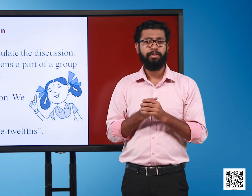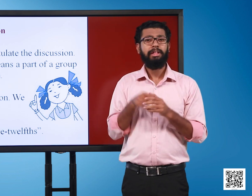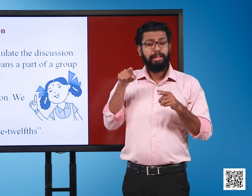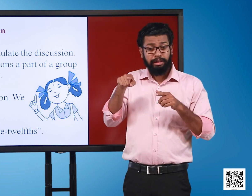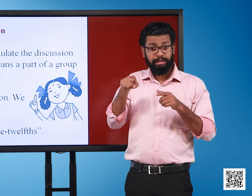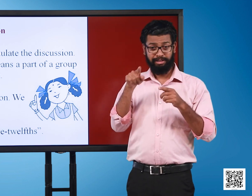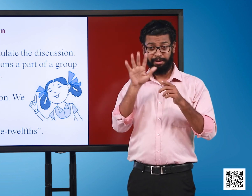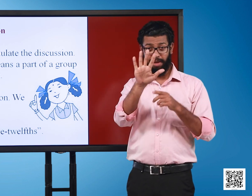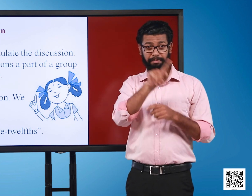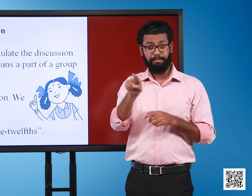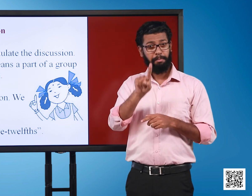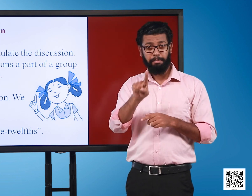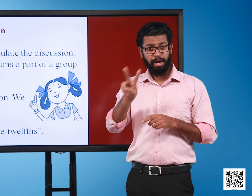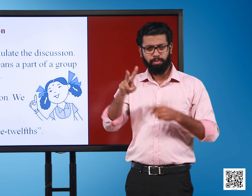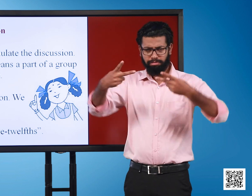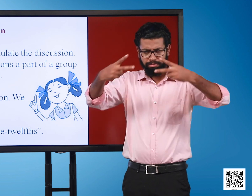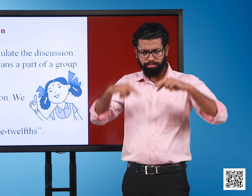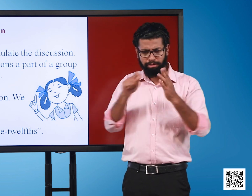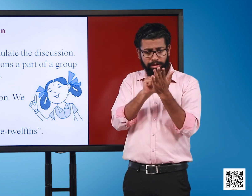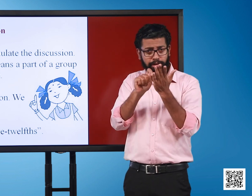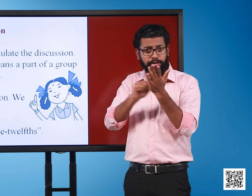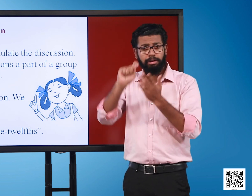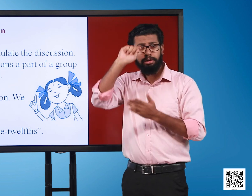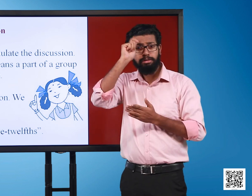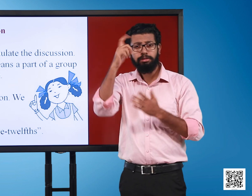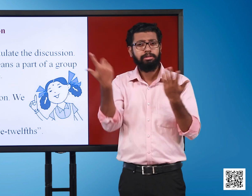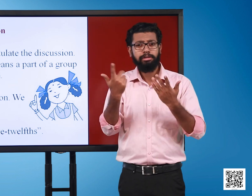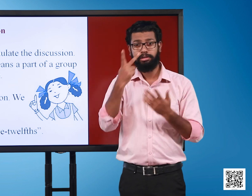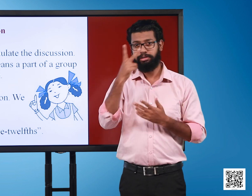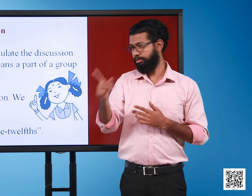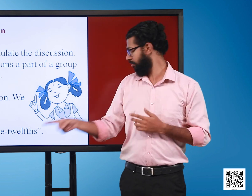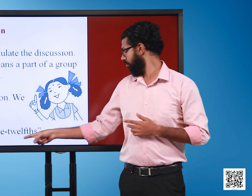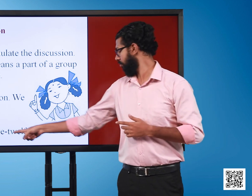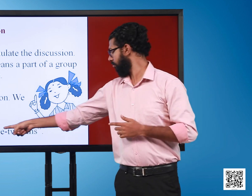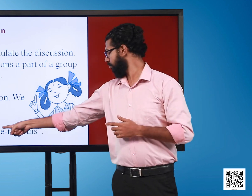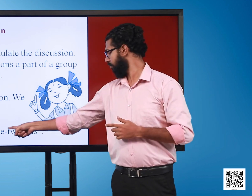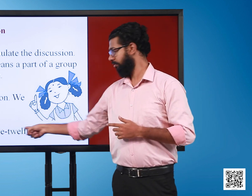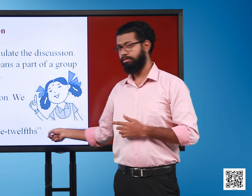We read it as 5/12.